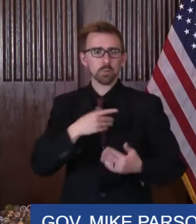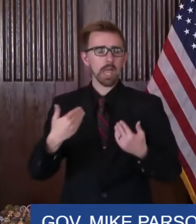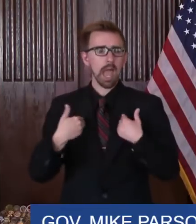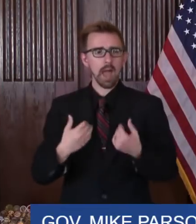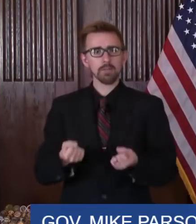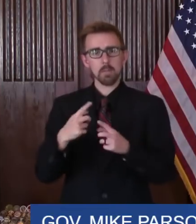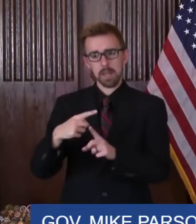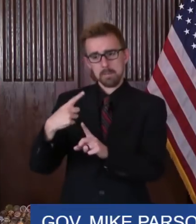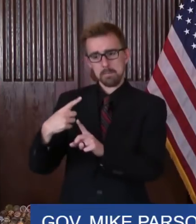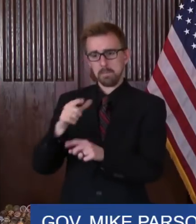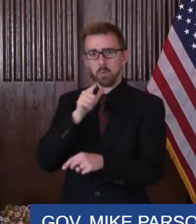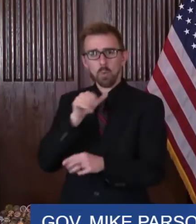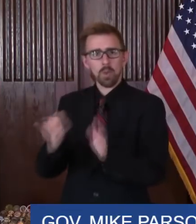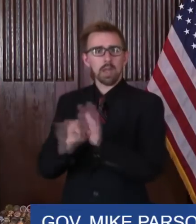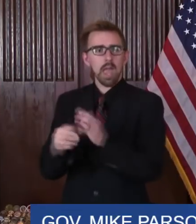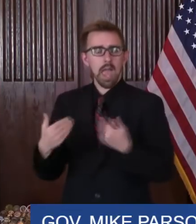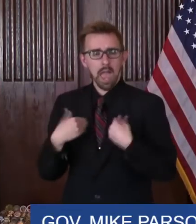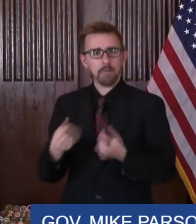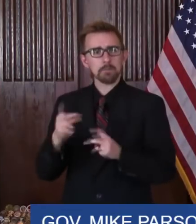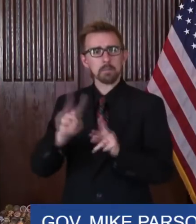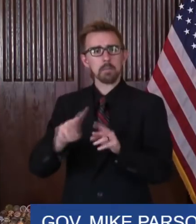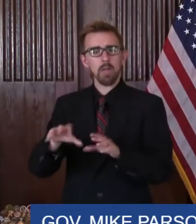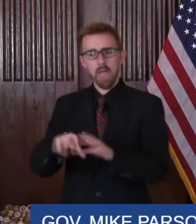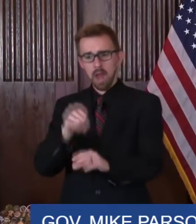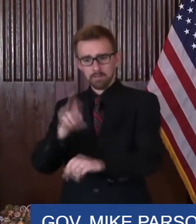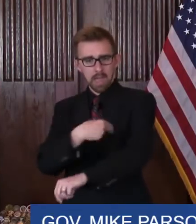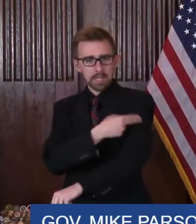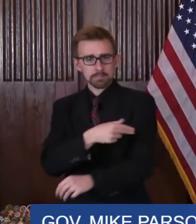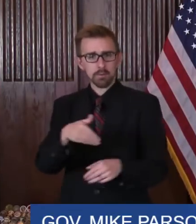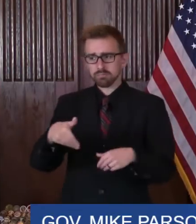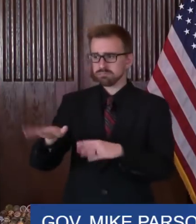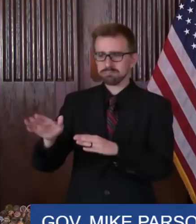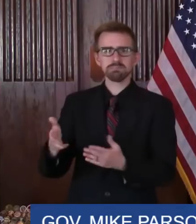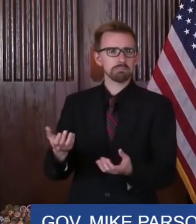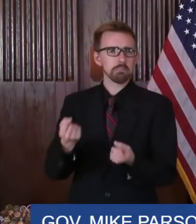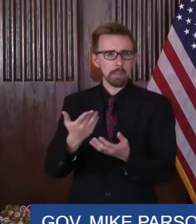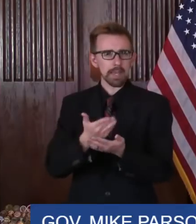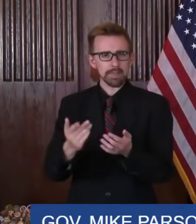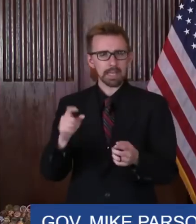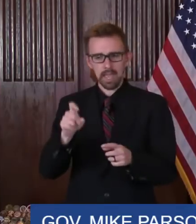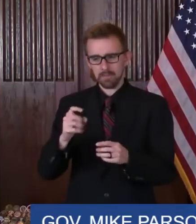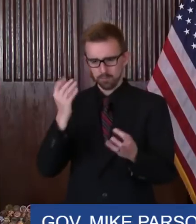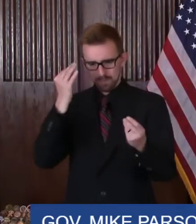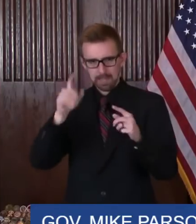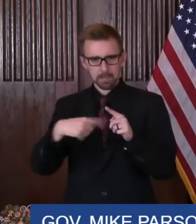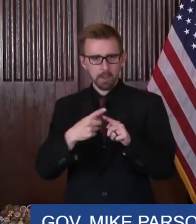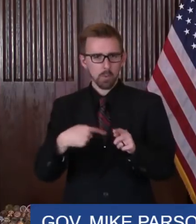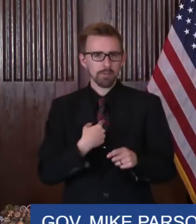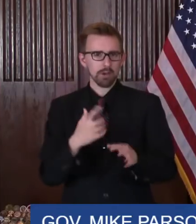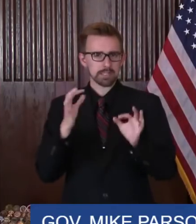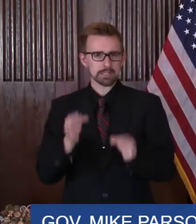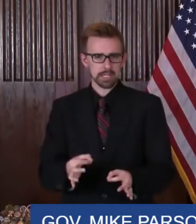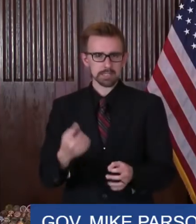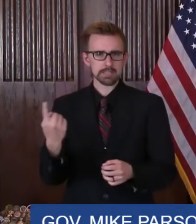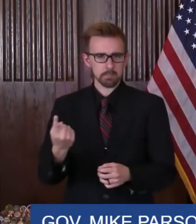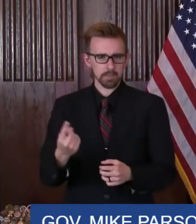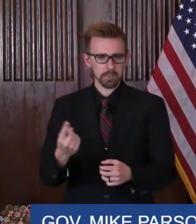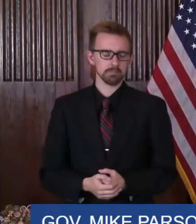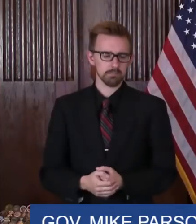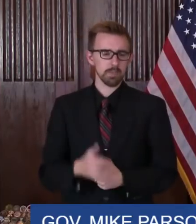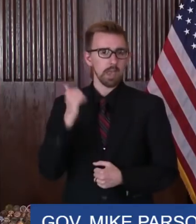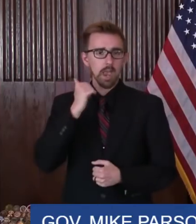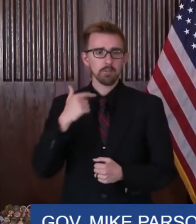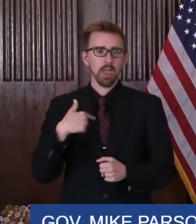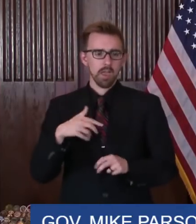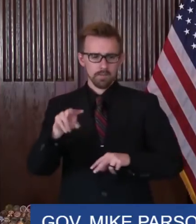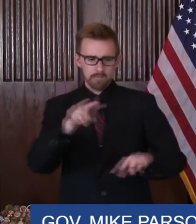people are getting out of the hospital. Multiple things come into play every day when I make those decisions. And every day I evaluate that,